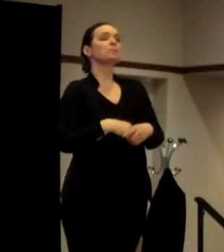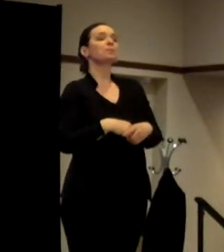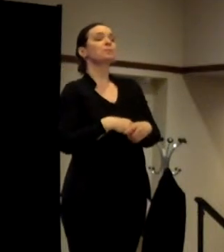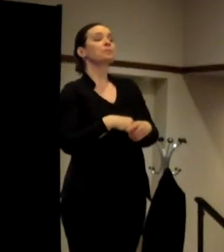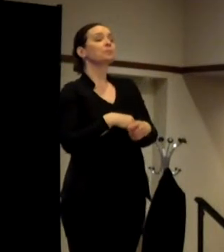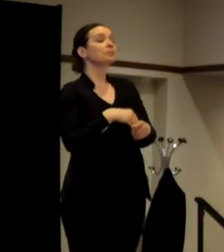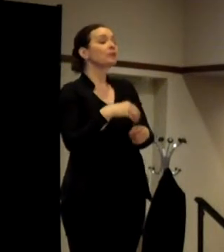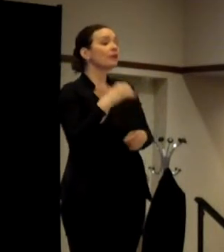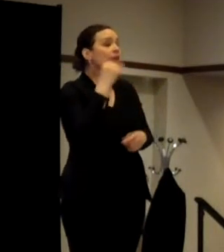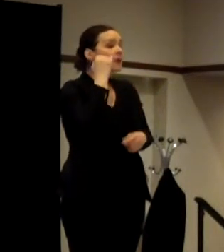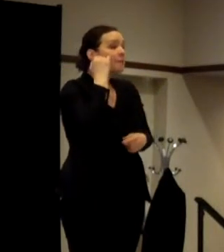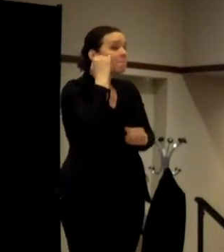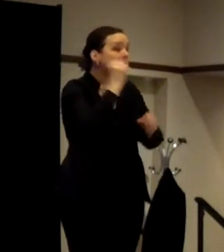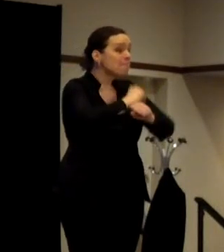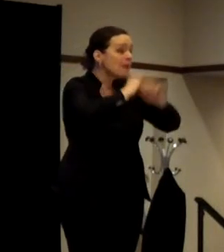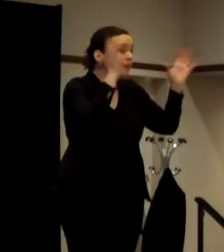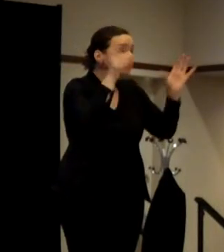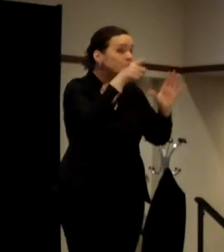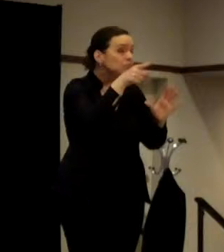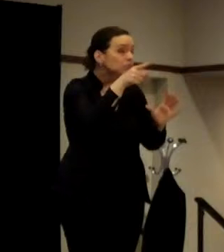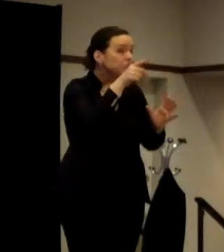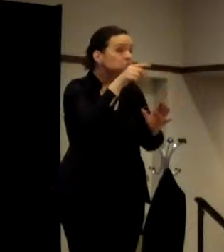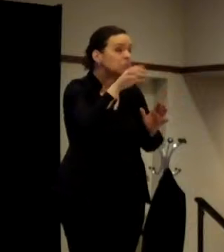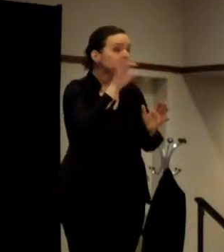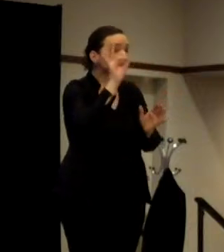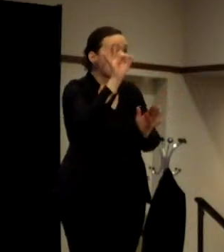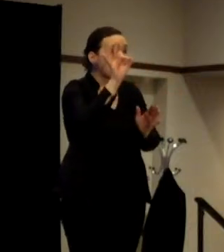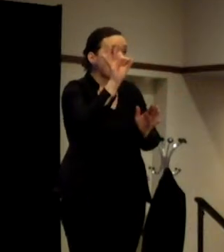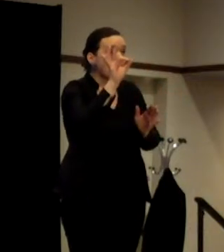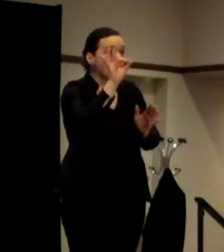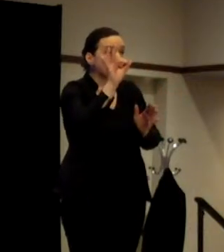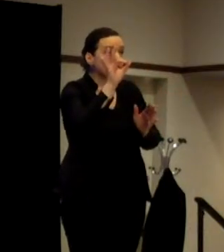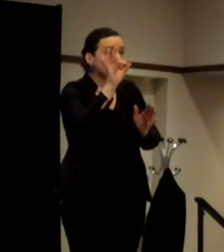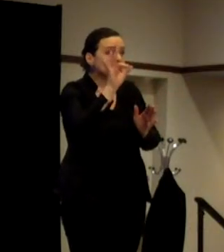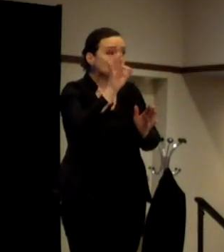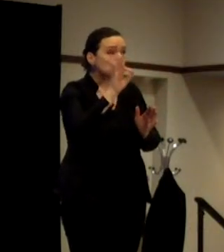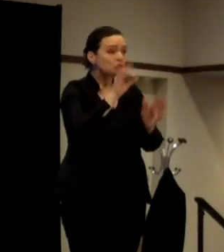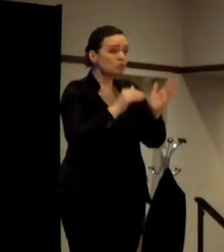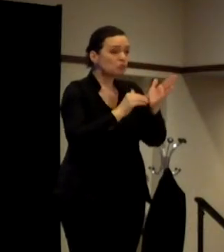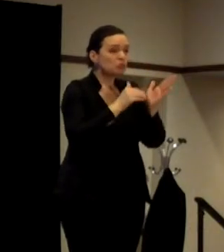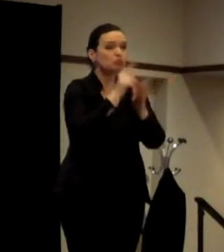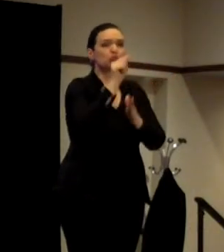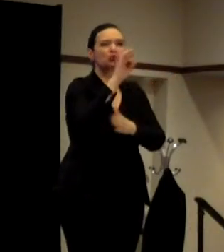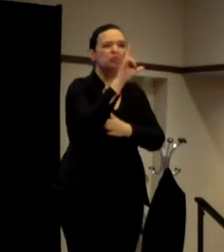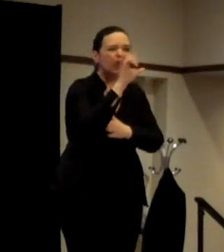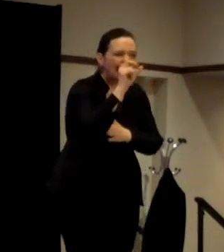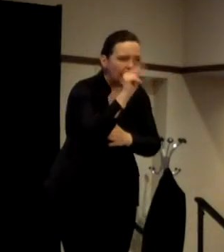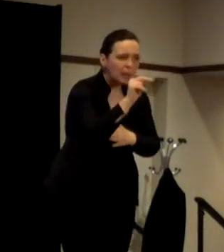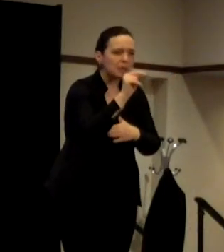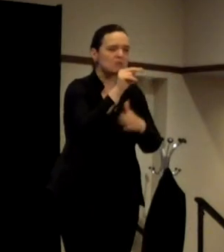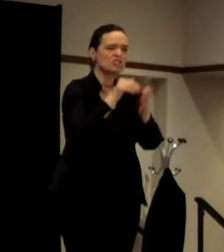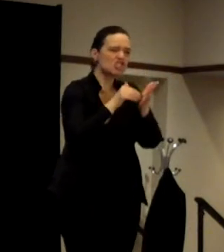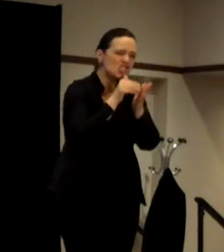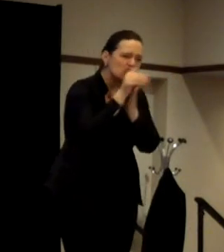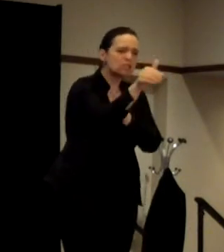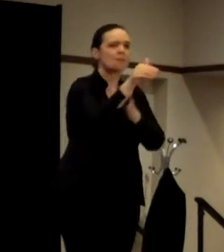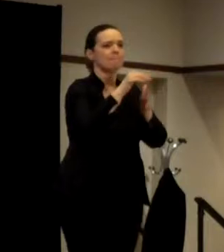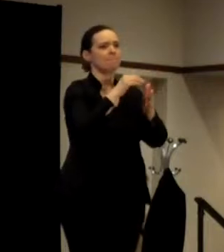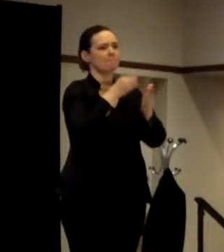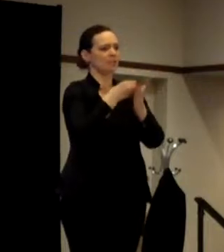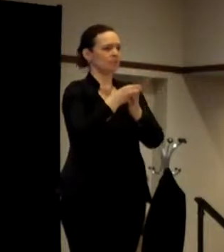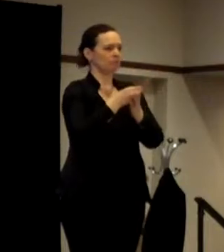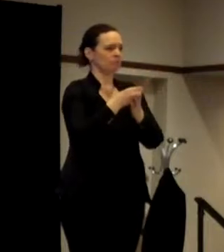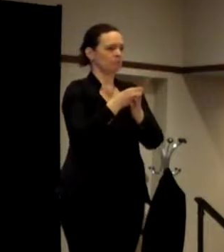that. That's just the way it is. So, I'm happy that local